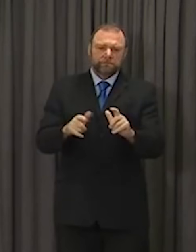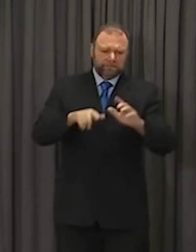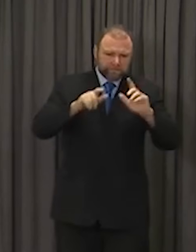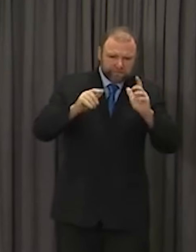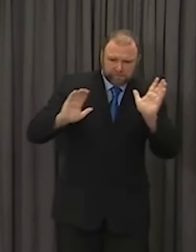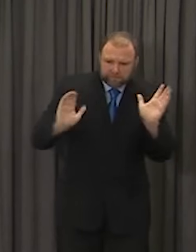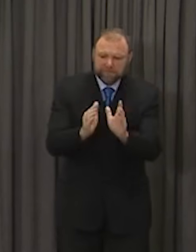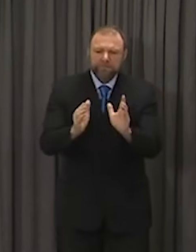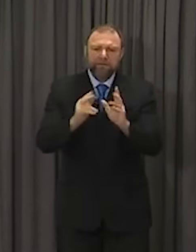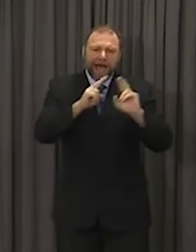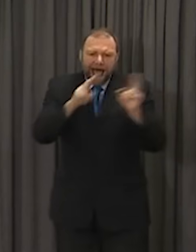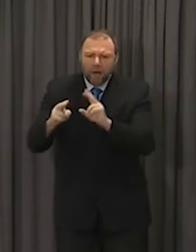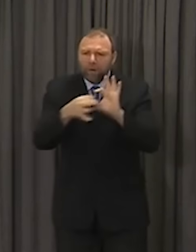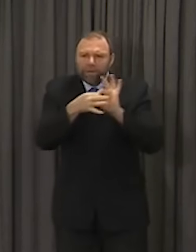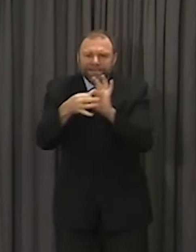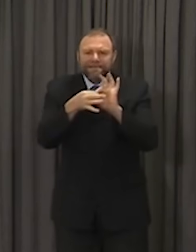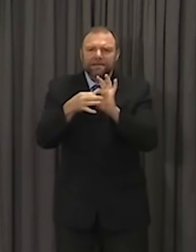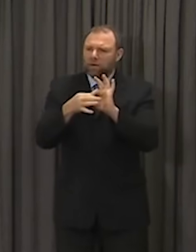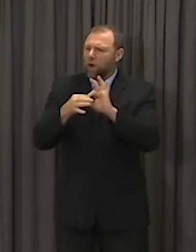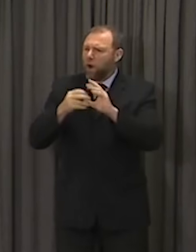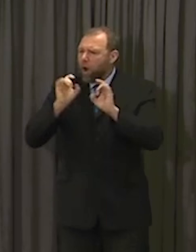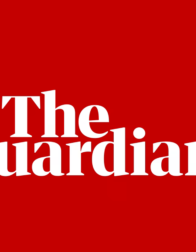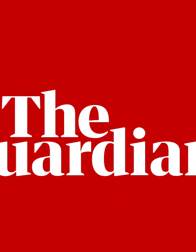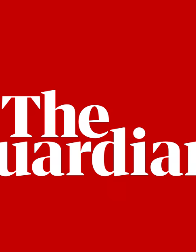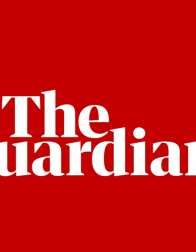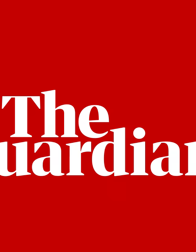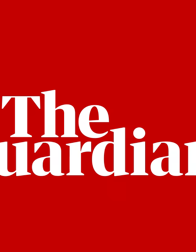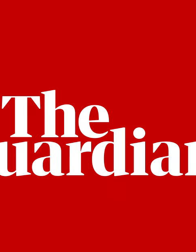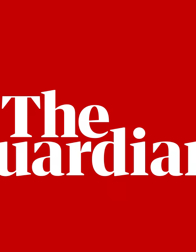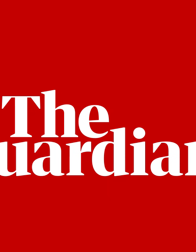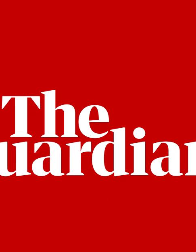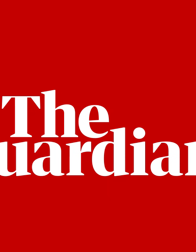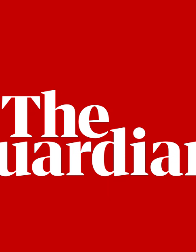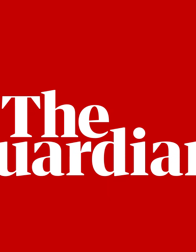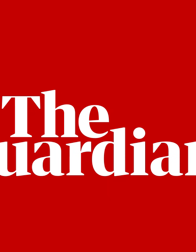accommodation, and travel will come into force.